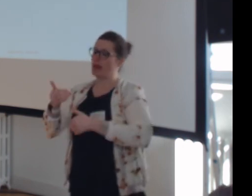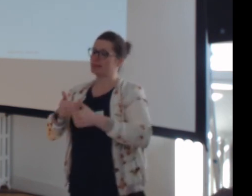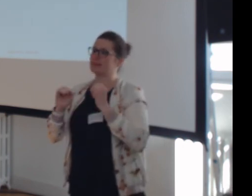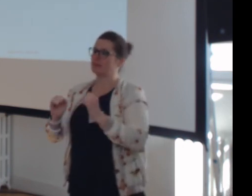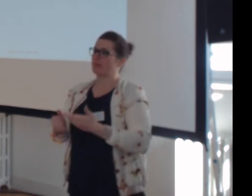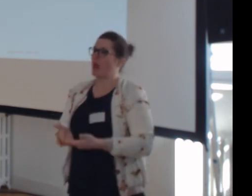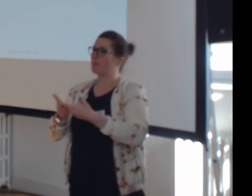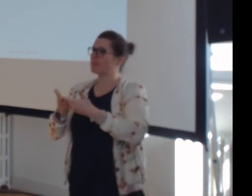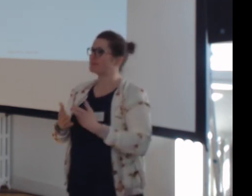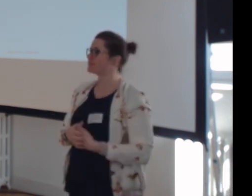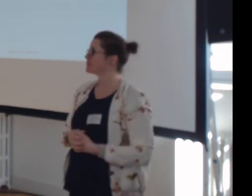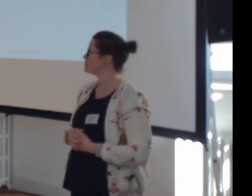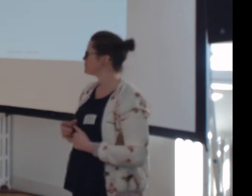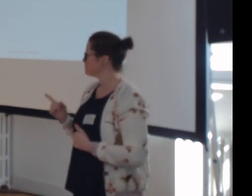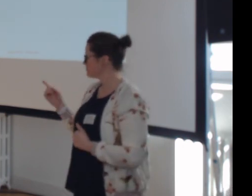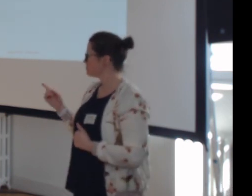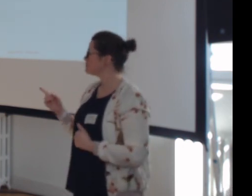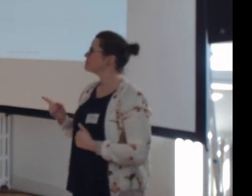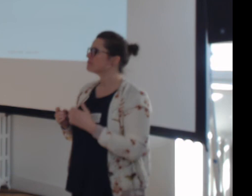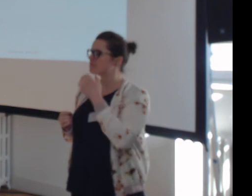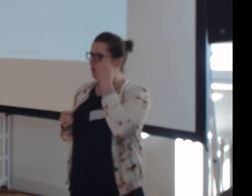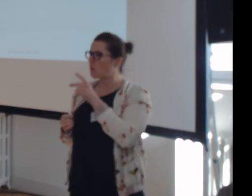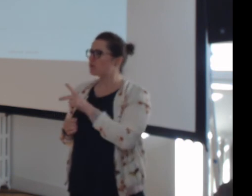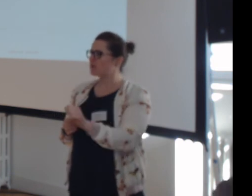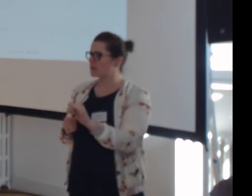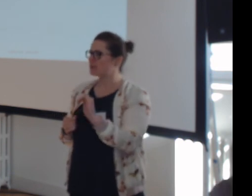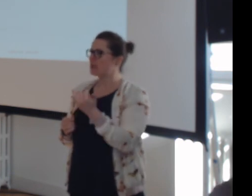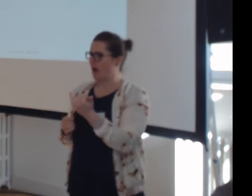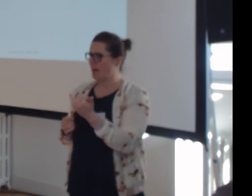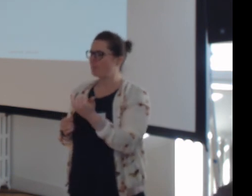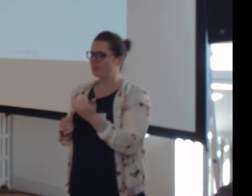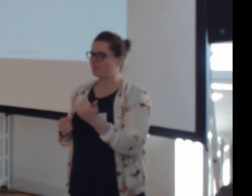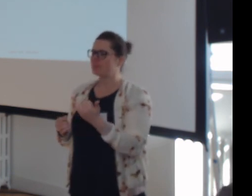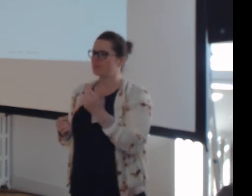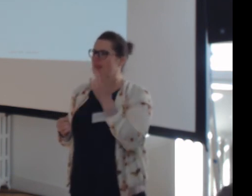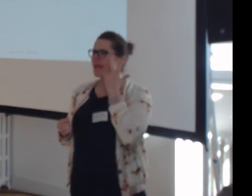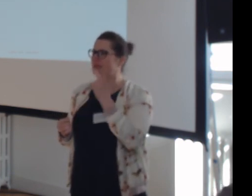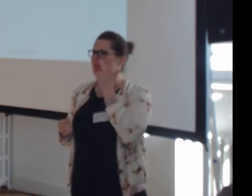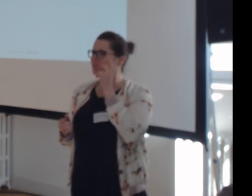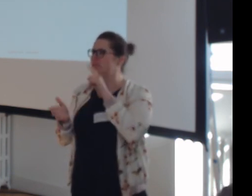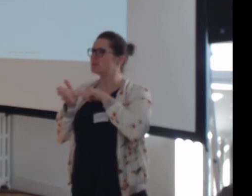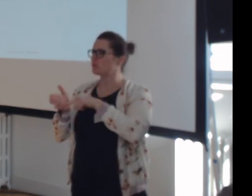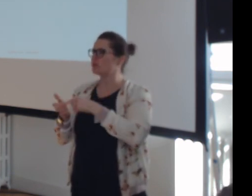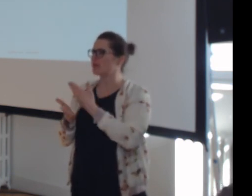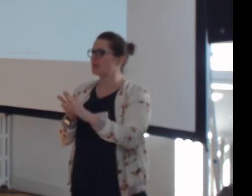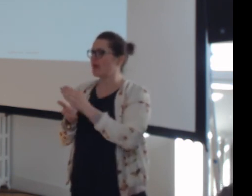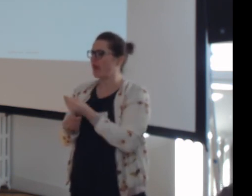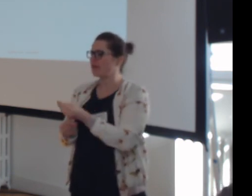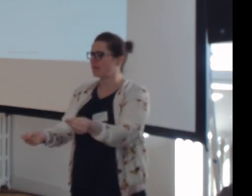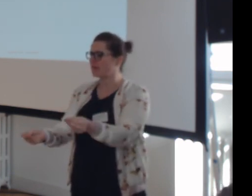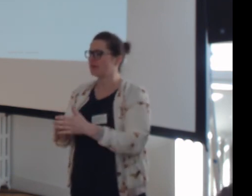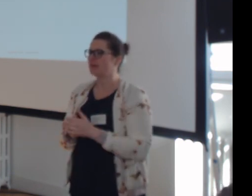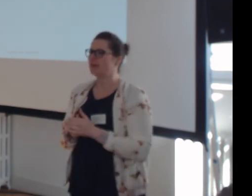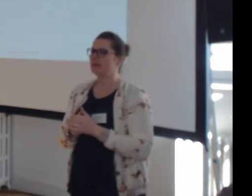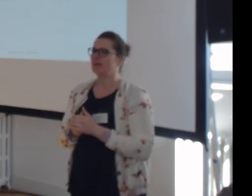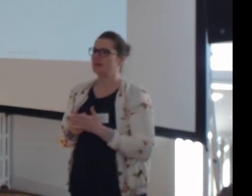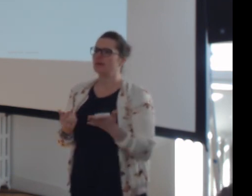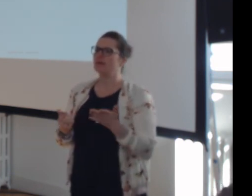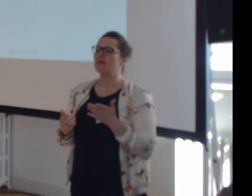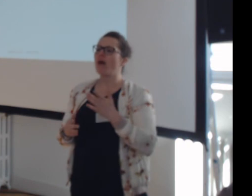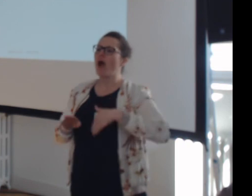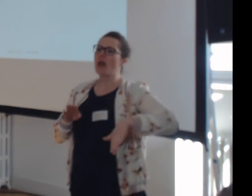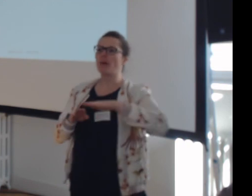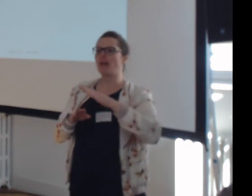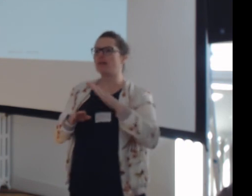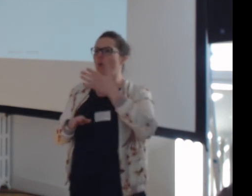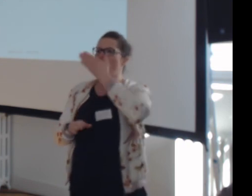be a great opportunity to just share expertise. In Dutch we say we don't all have to invent